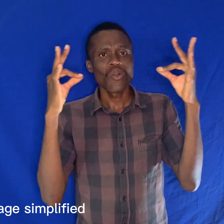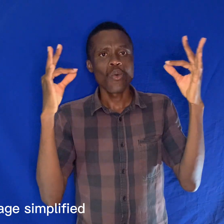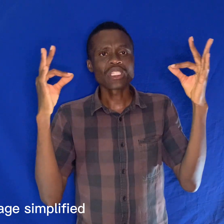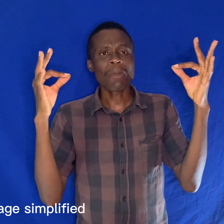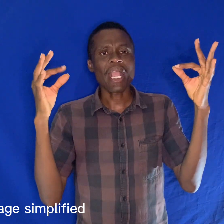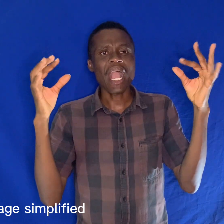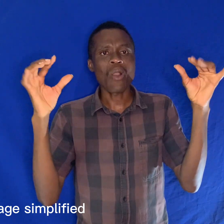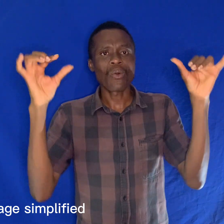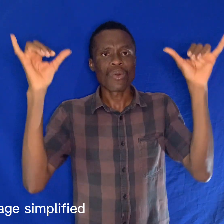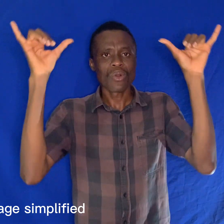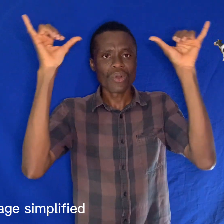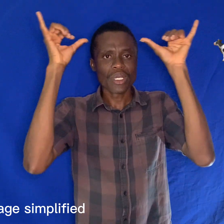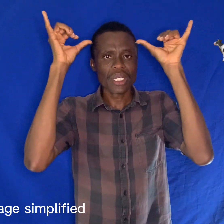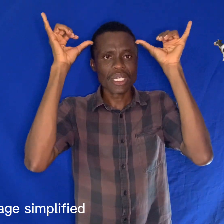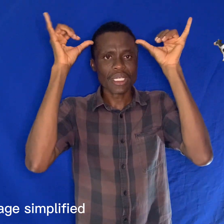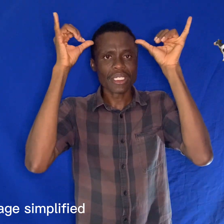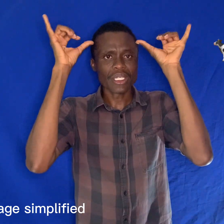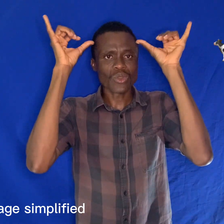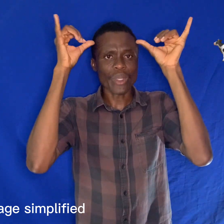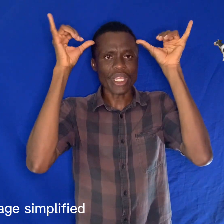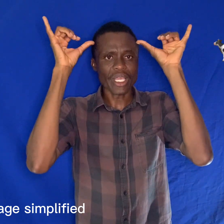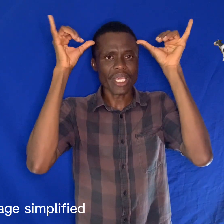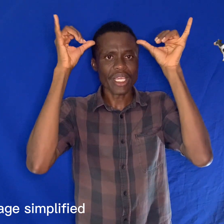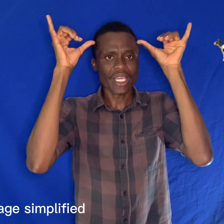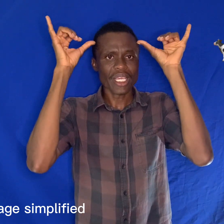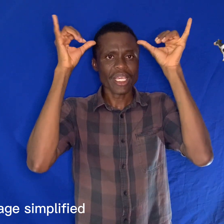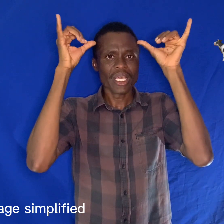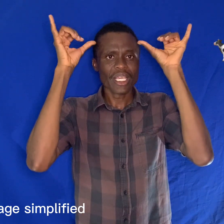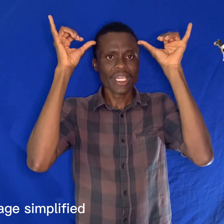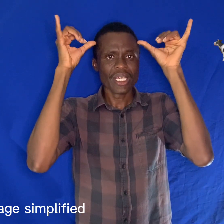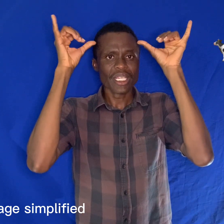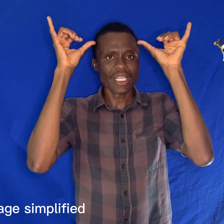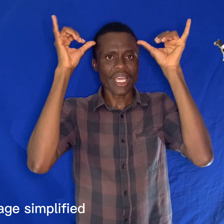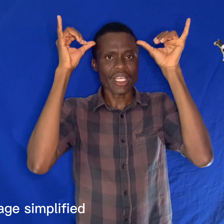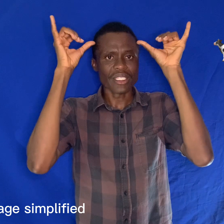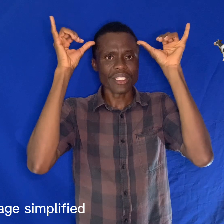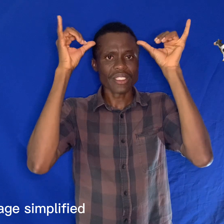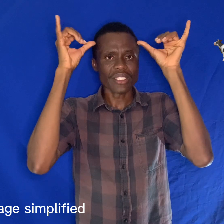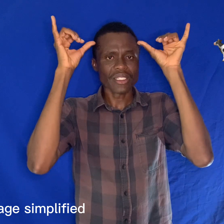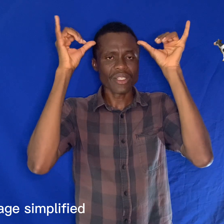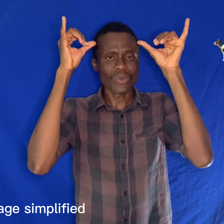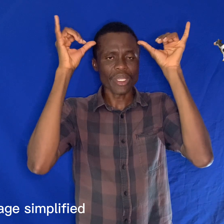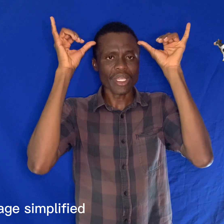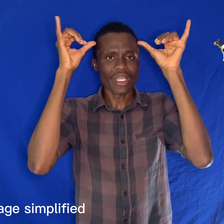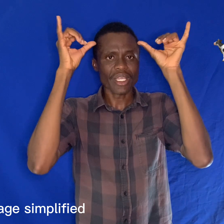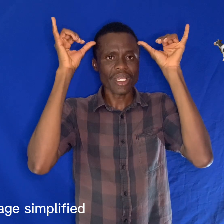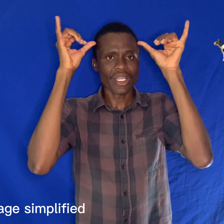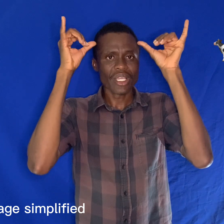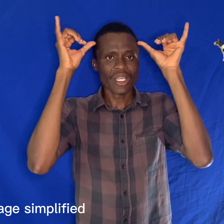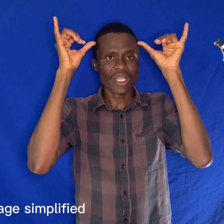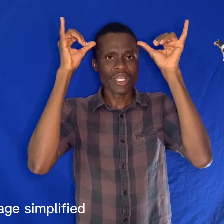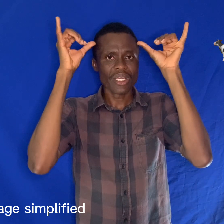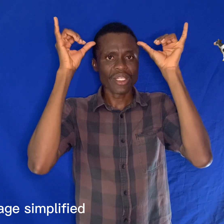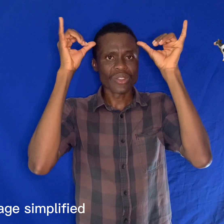What about cow? This way. Yes, this way.